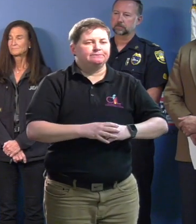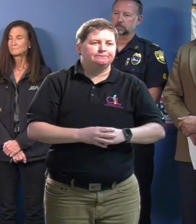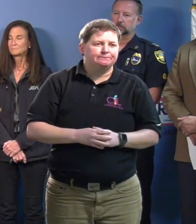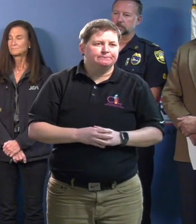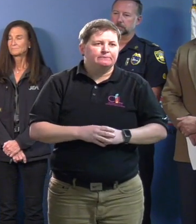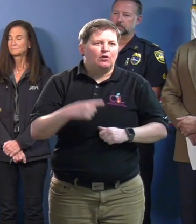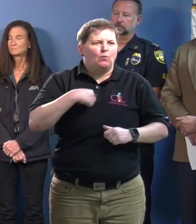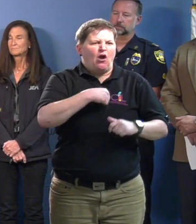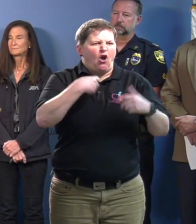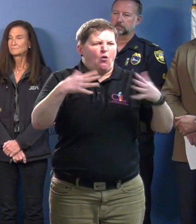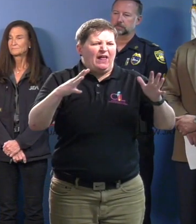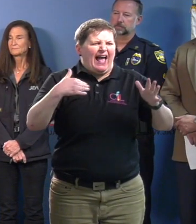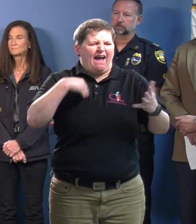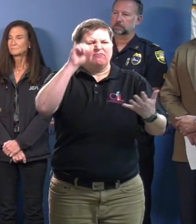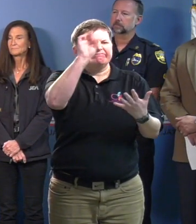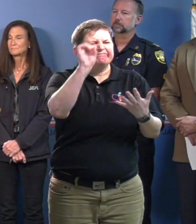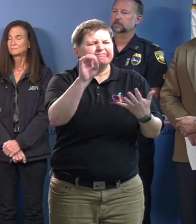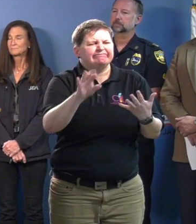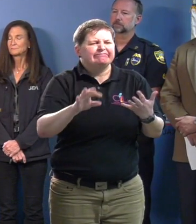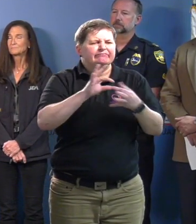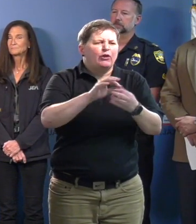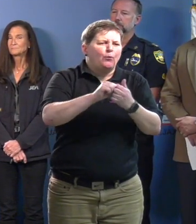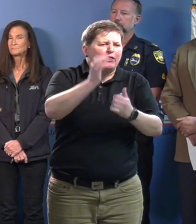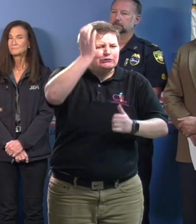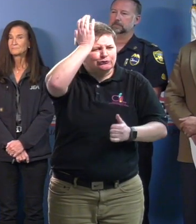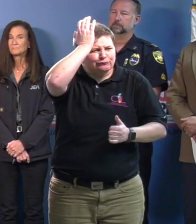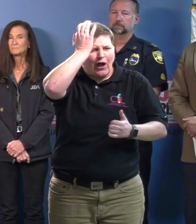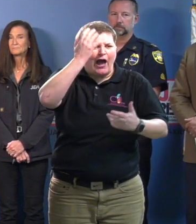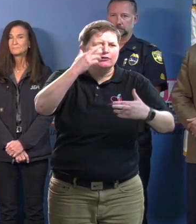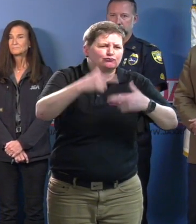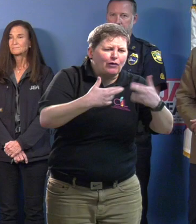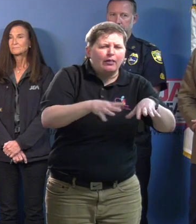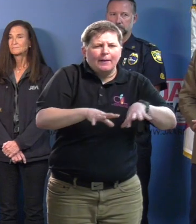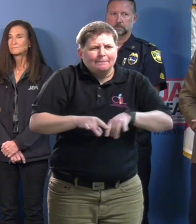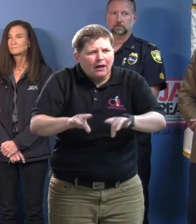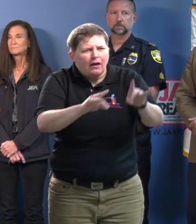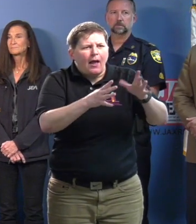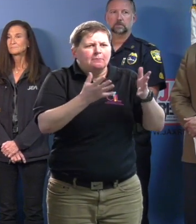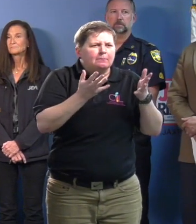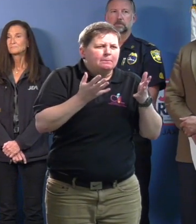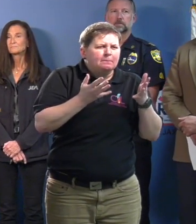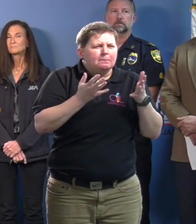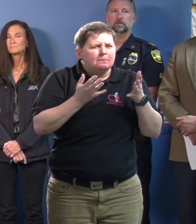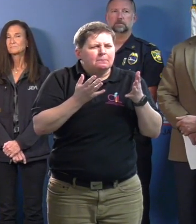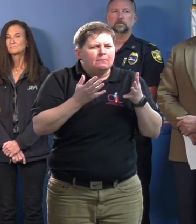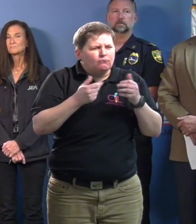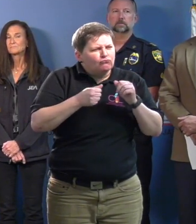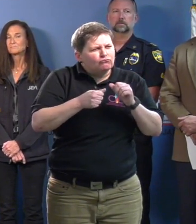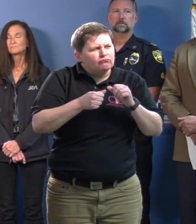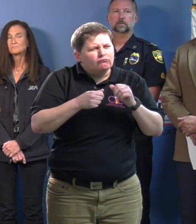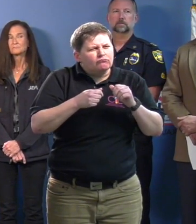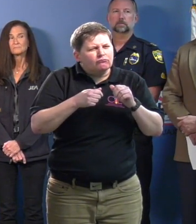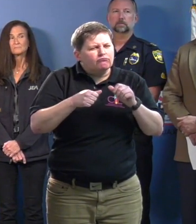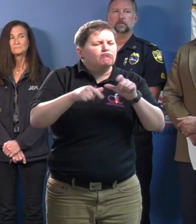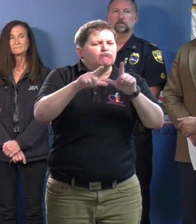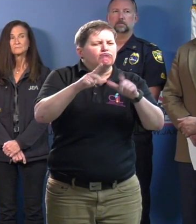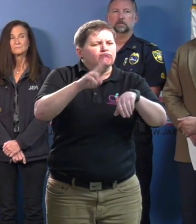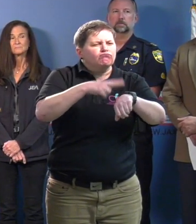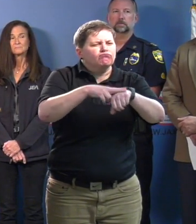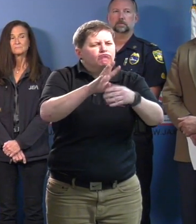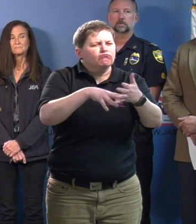on the waste pickups. They'll resume as soon as, I believe,